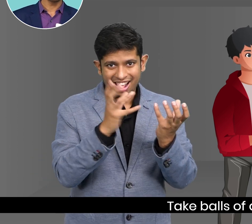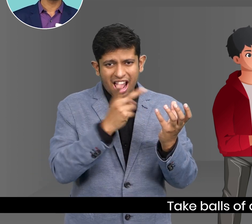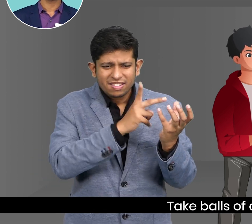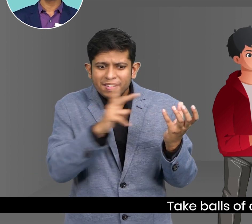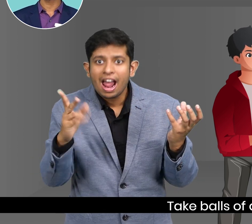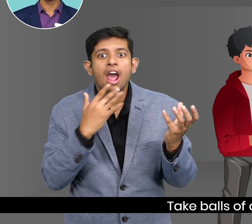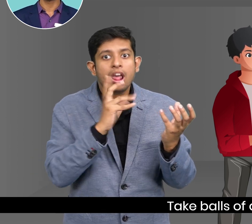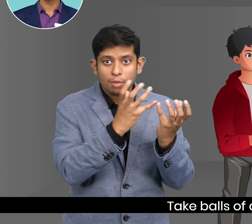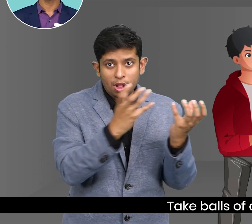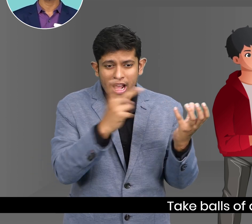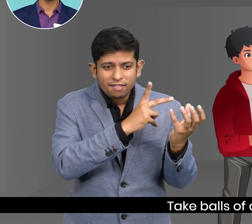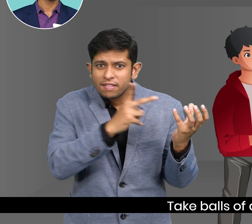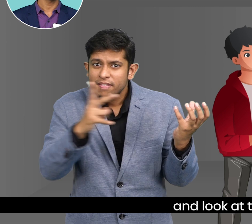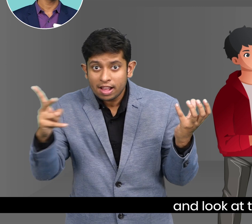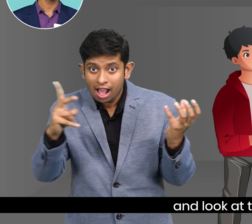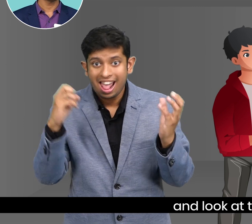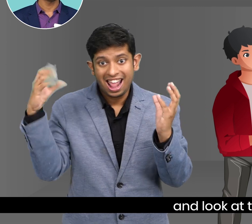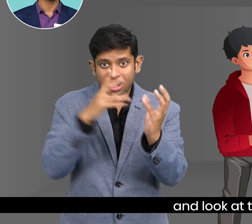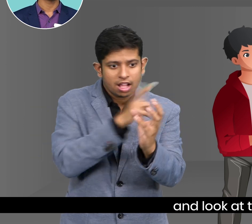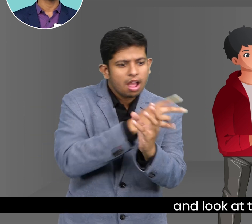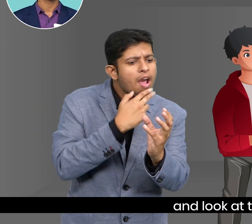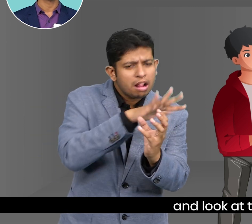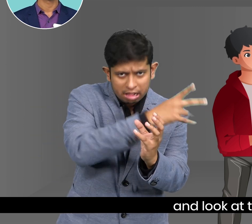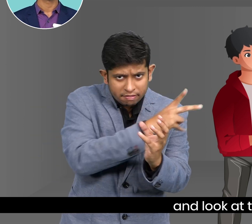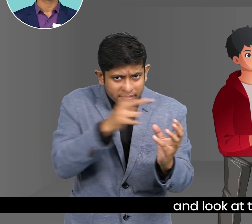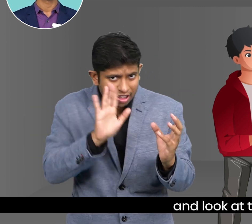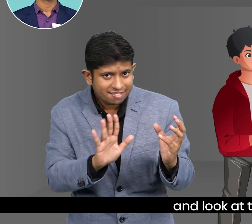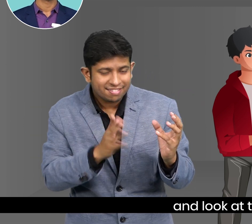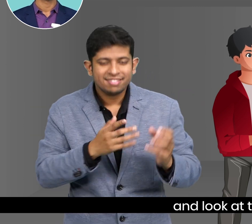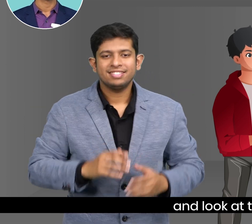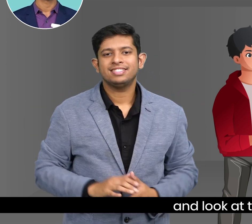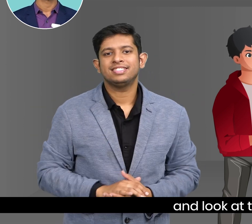Take balls of different colors and look at their shadows.